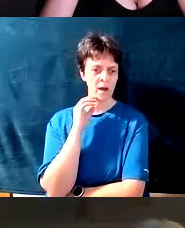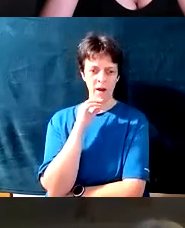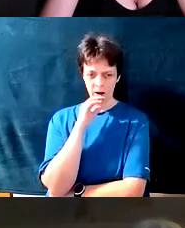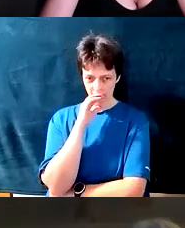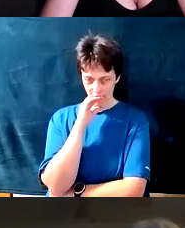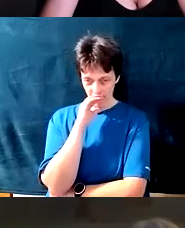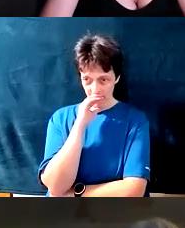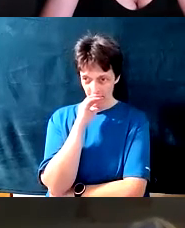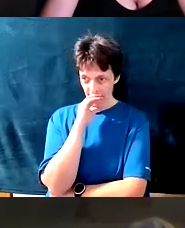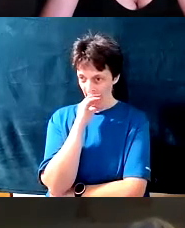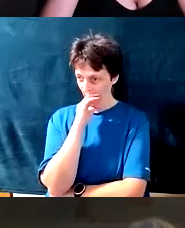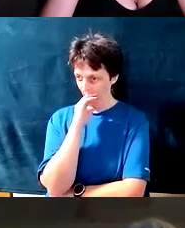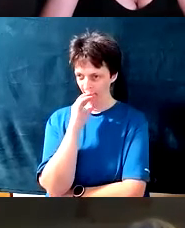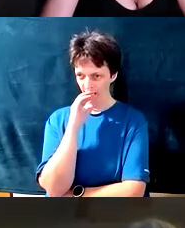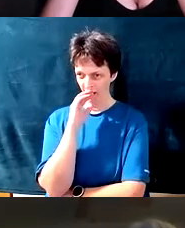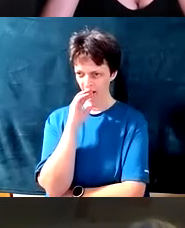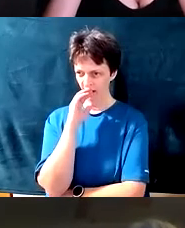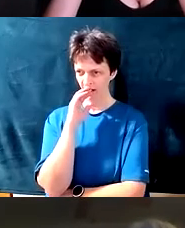Chris, I got a question.